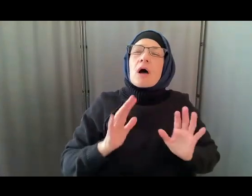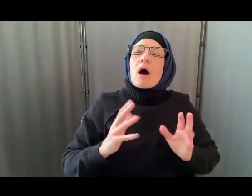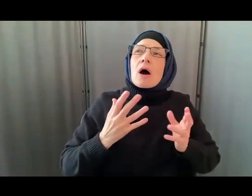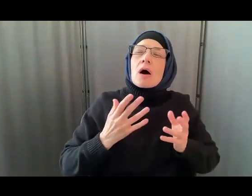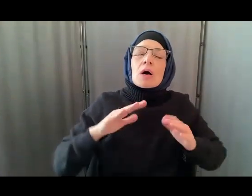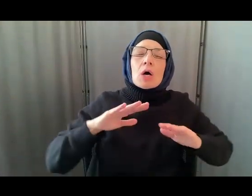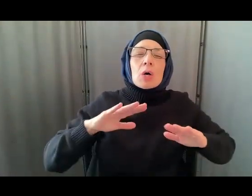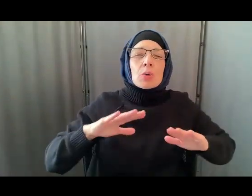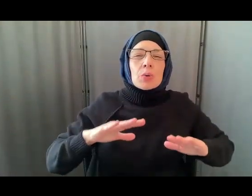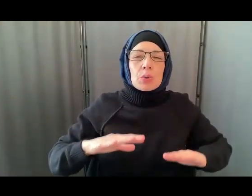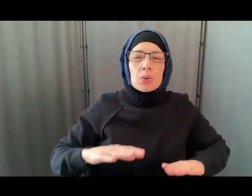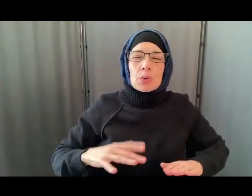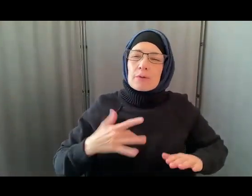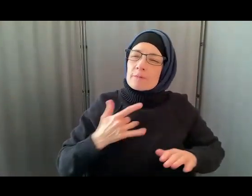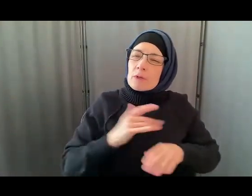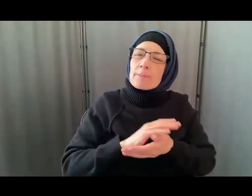their existing faith.